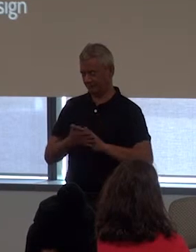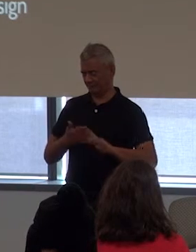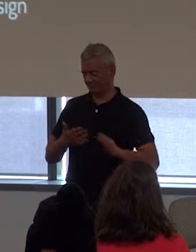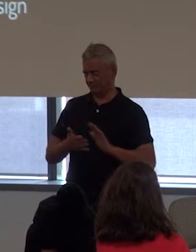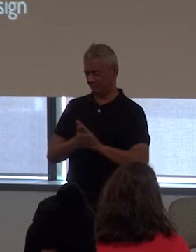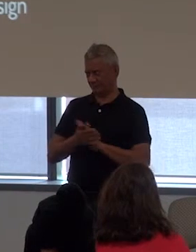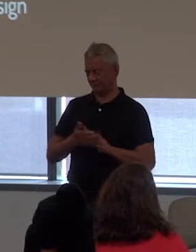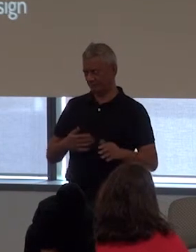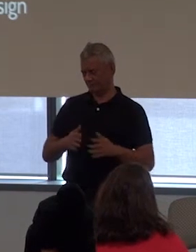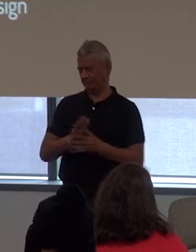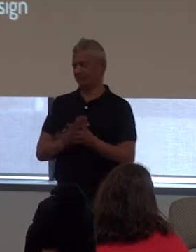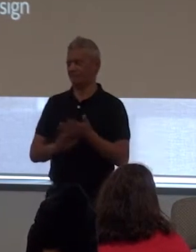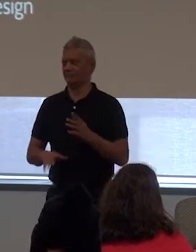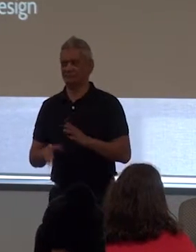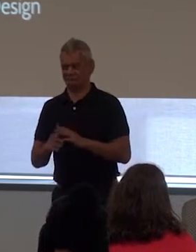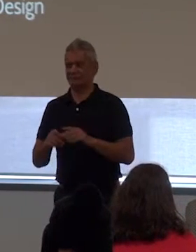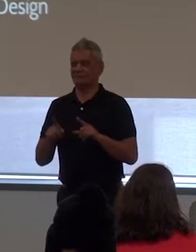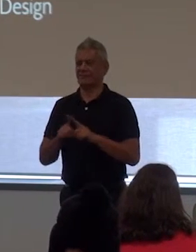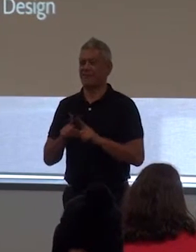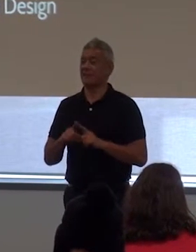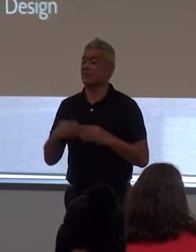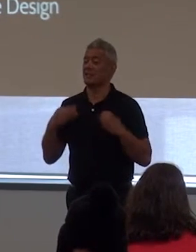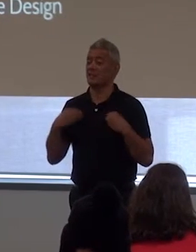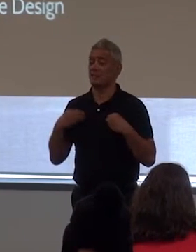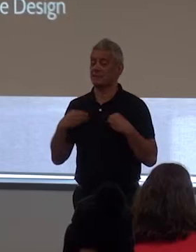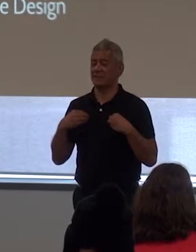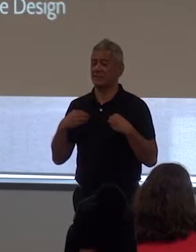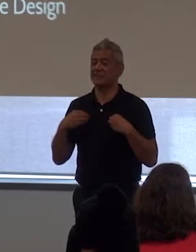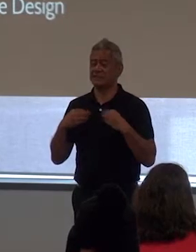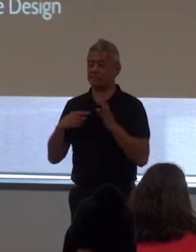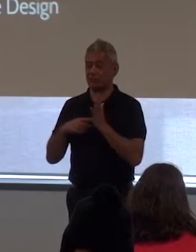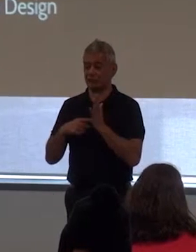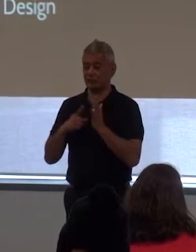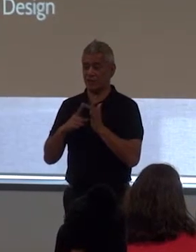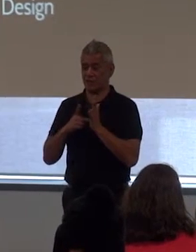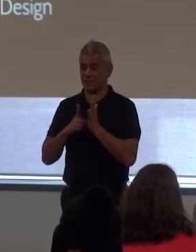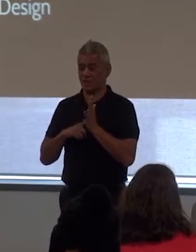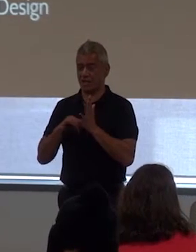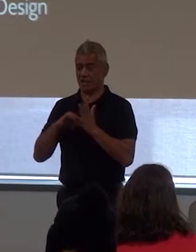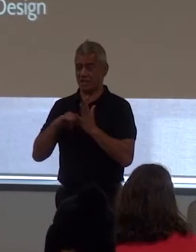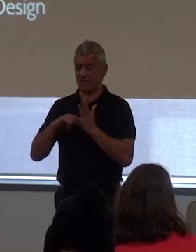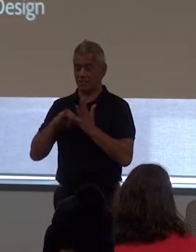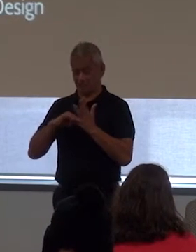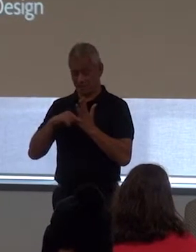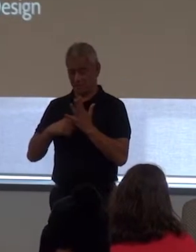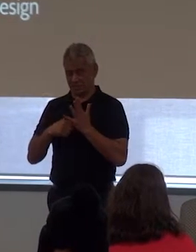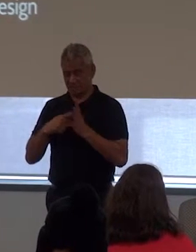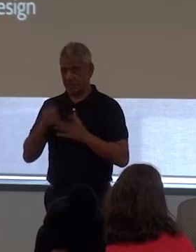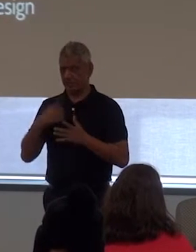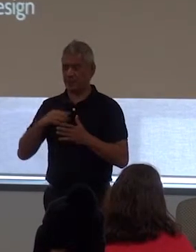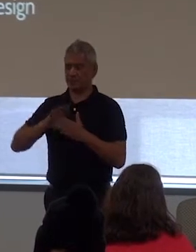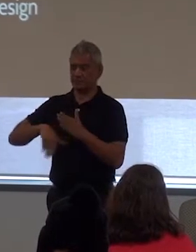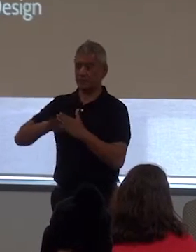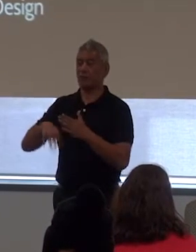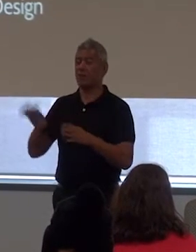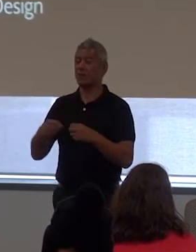based on that sort of action, based on signing a petition. So if the users want it, they can kind of interact,